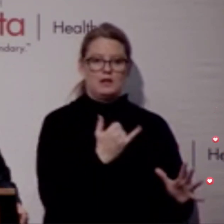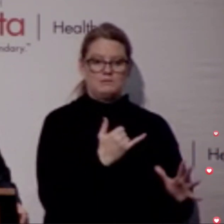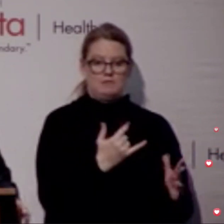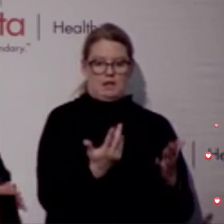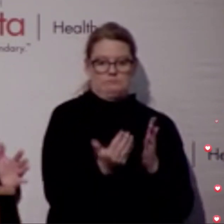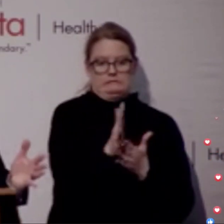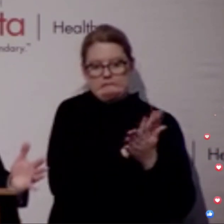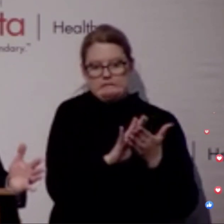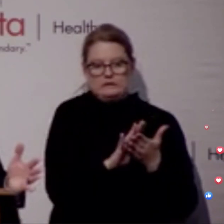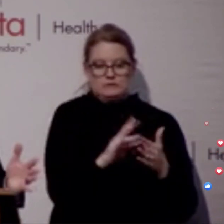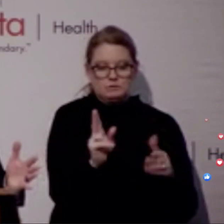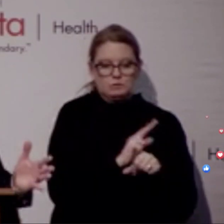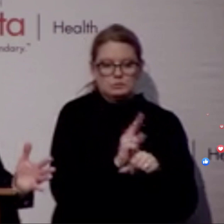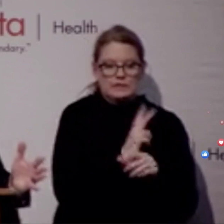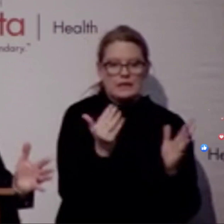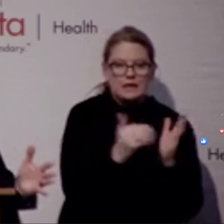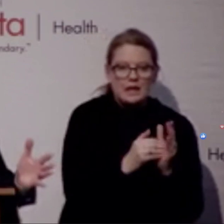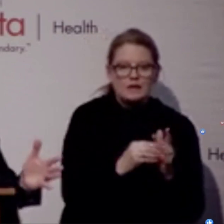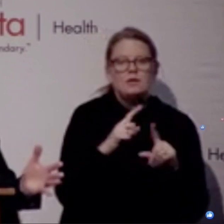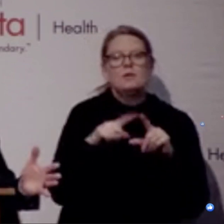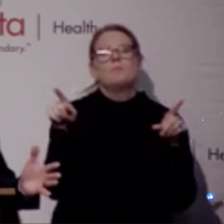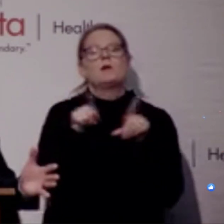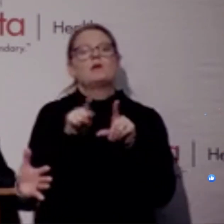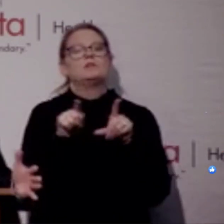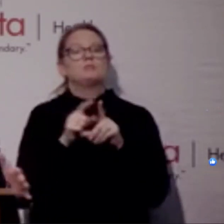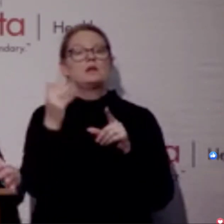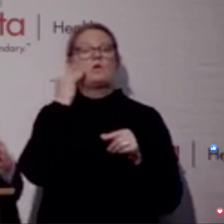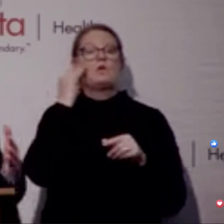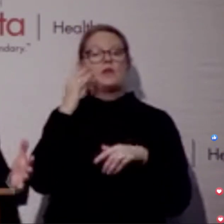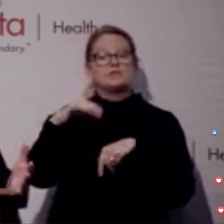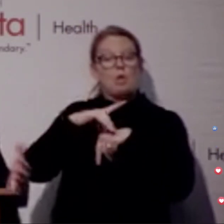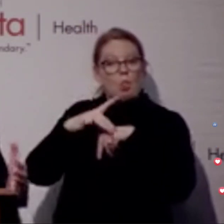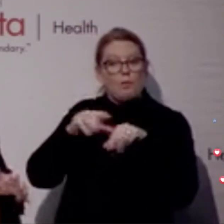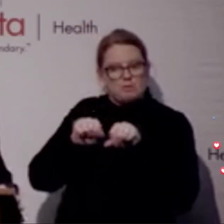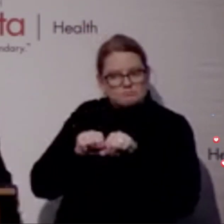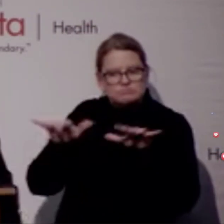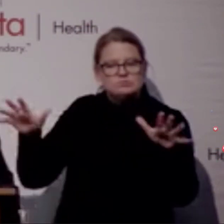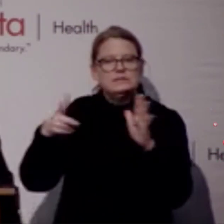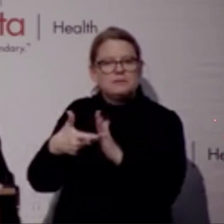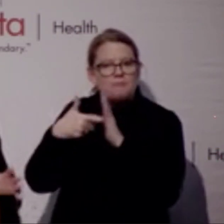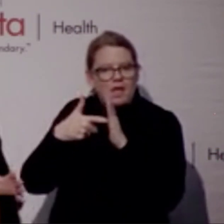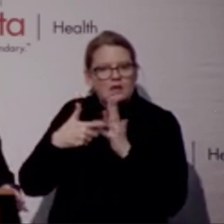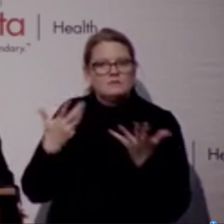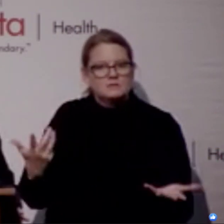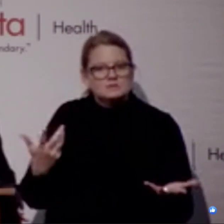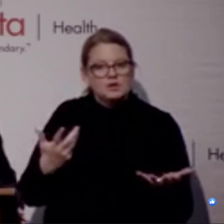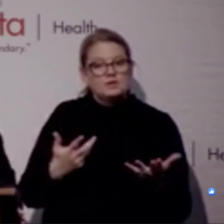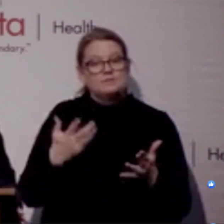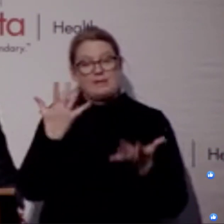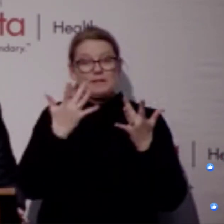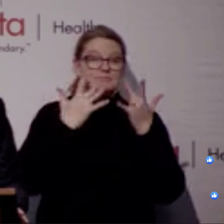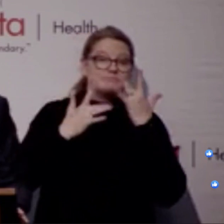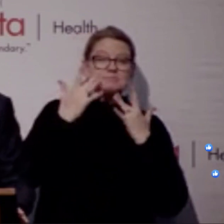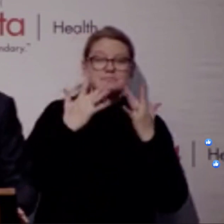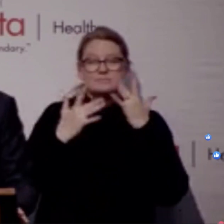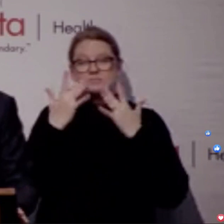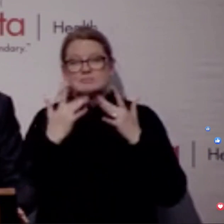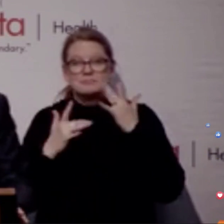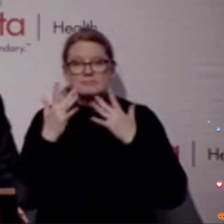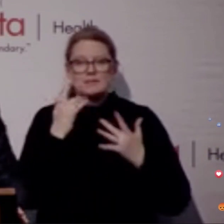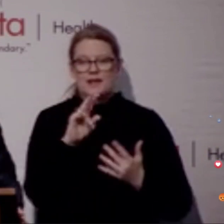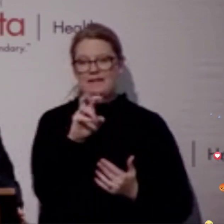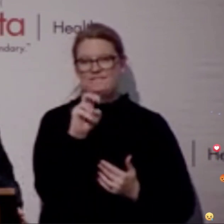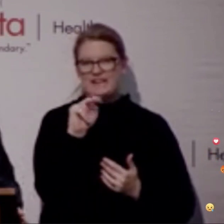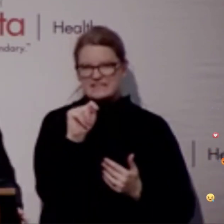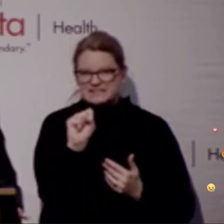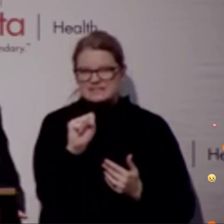could we get. But we also know that there's a global worldwide demand, which could be leading to a shortage of ventilators, so there could be supply chain issues. So